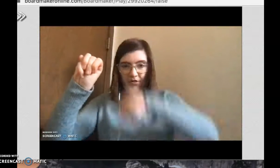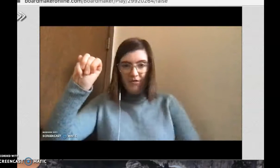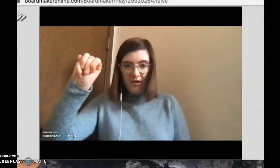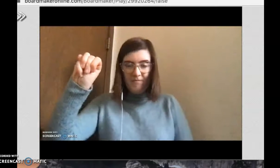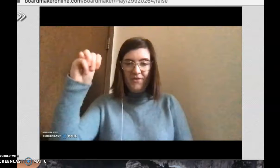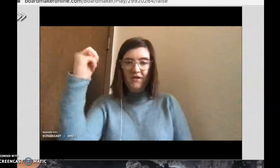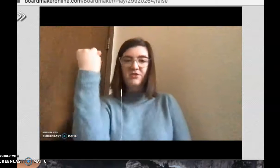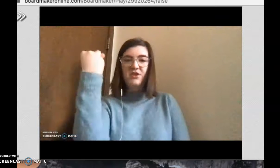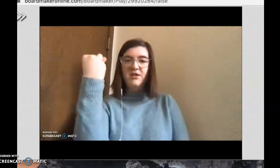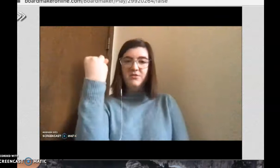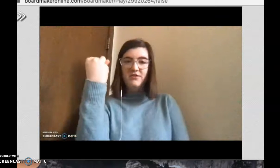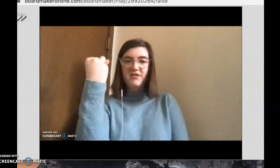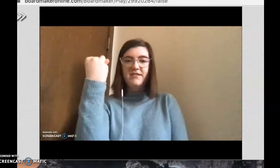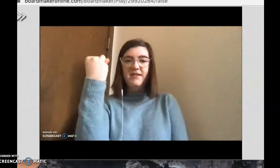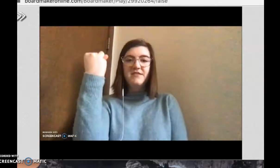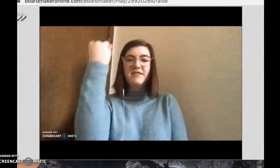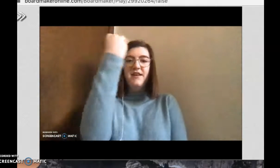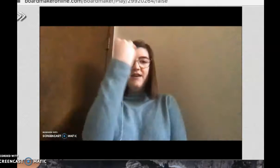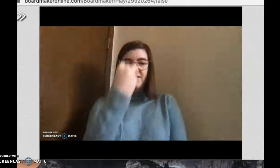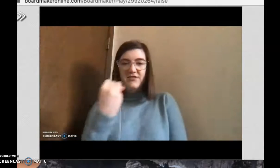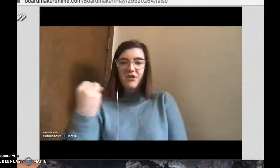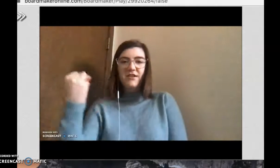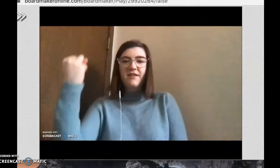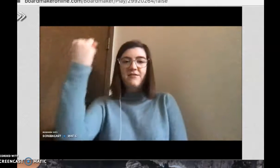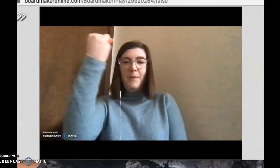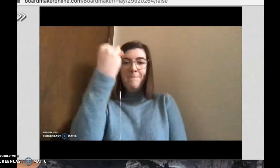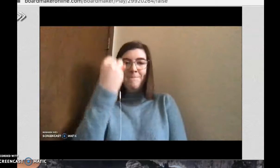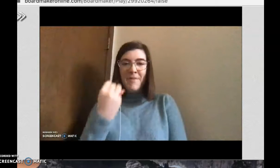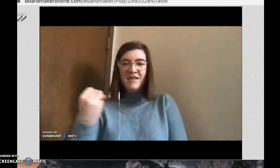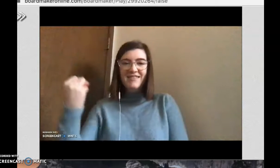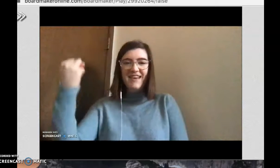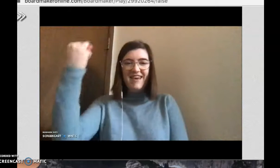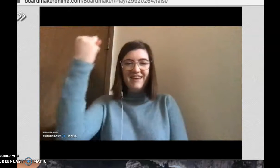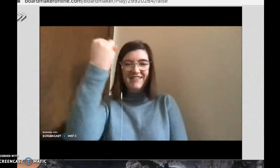and our thumb. Turn it towards ourselves. Circle it for Monday.